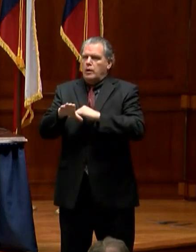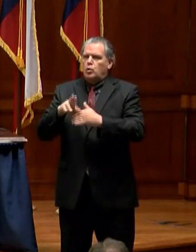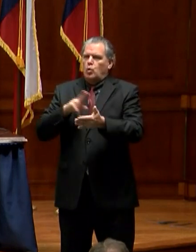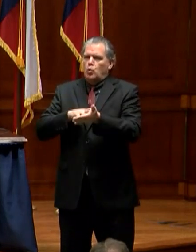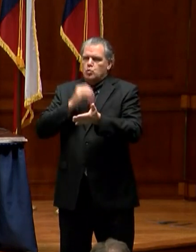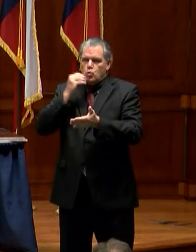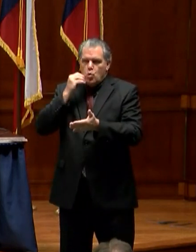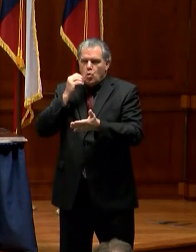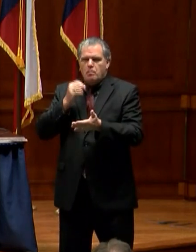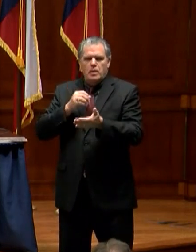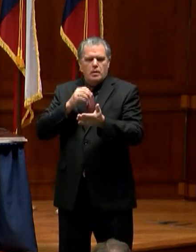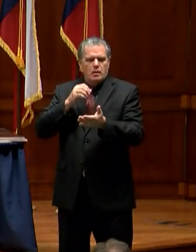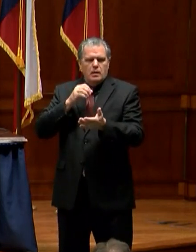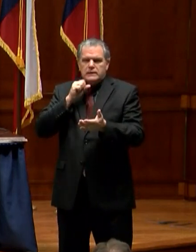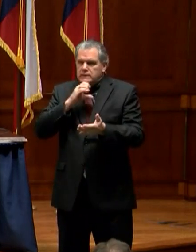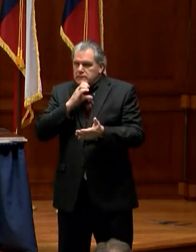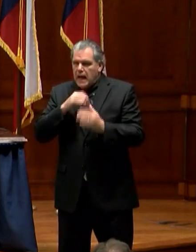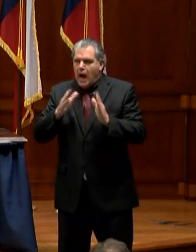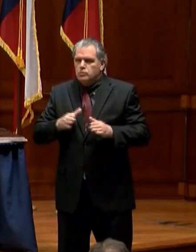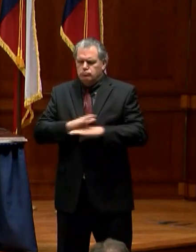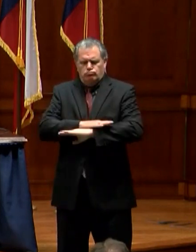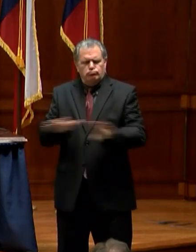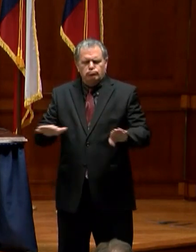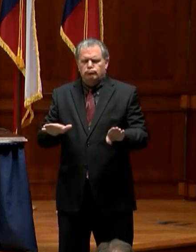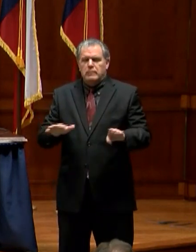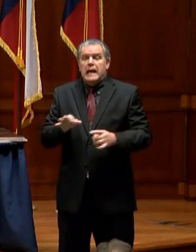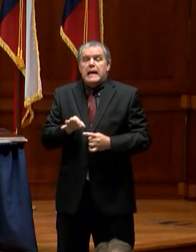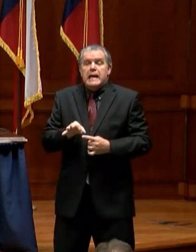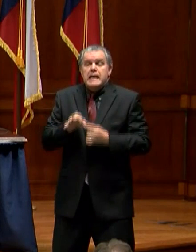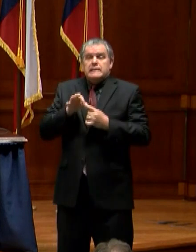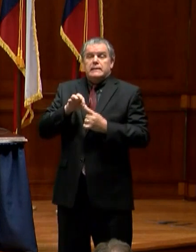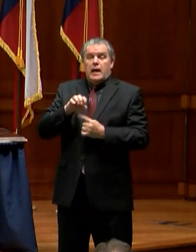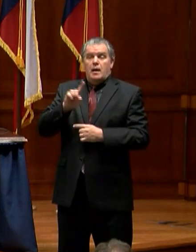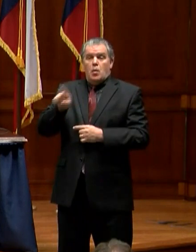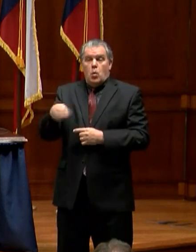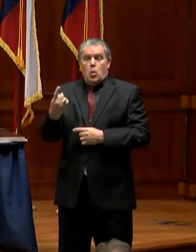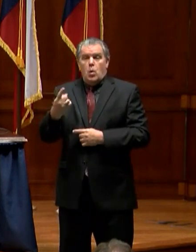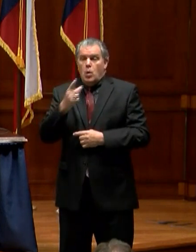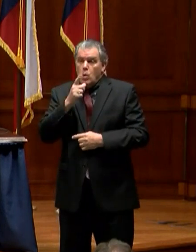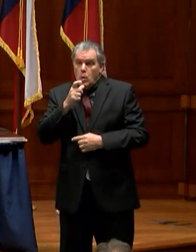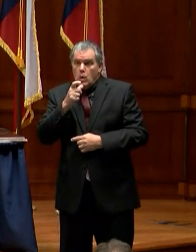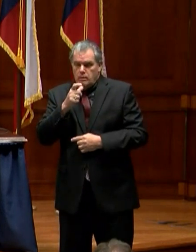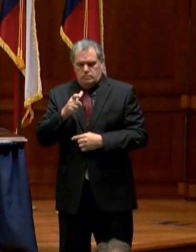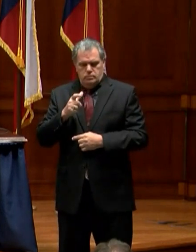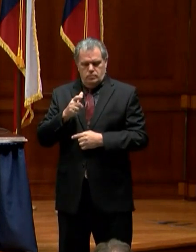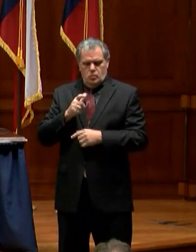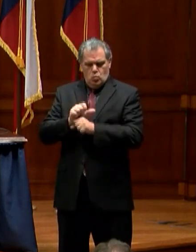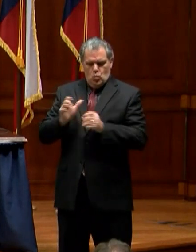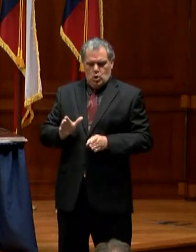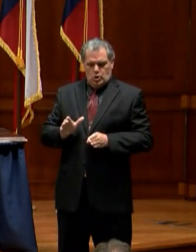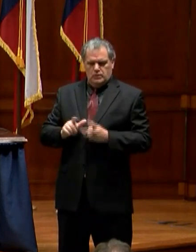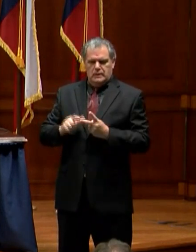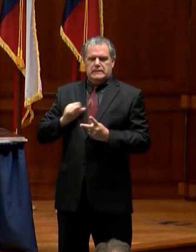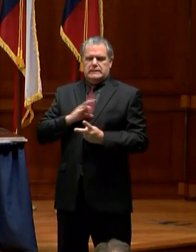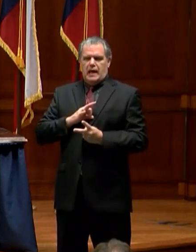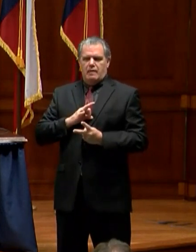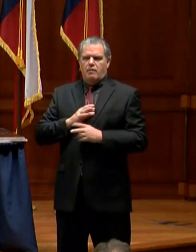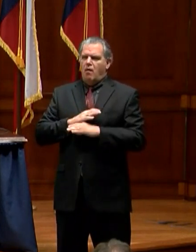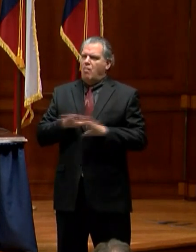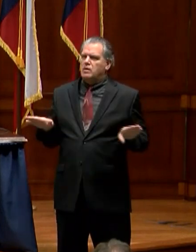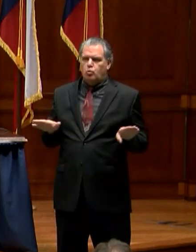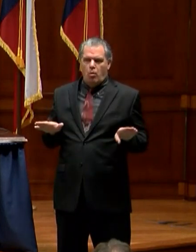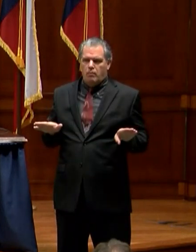of these types of facilities other than workers or staff for those facilities. We're eliminating anybody